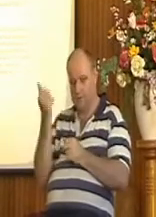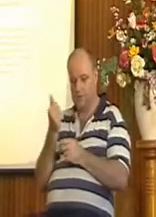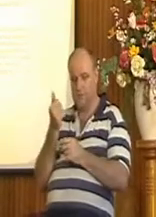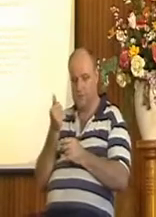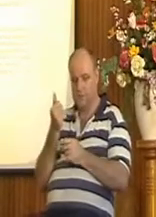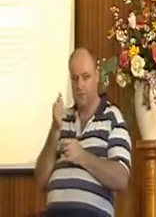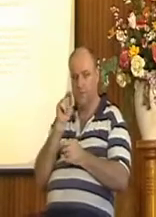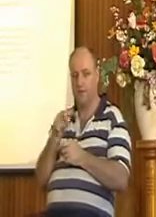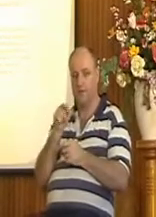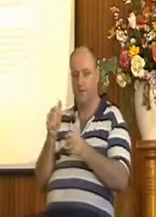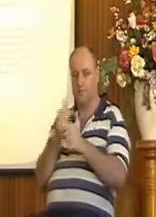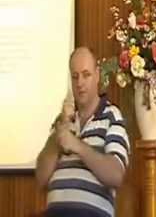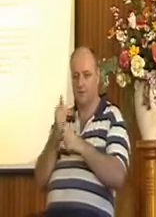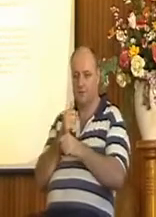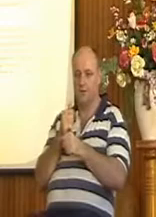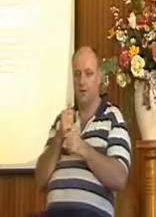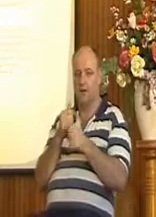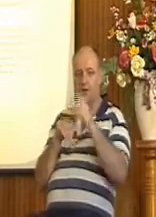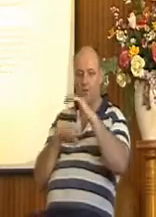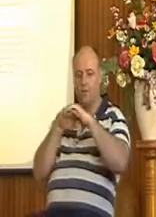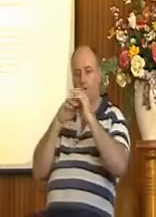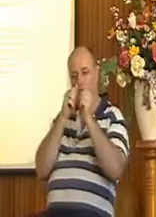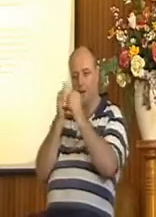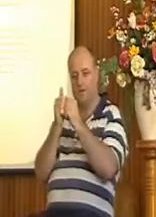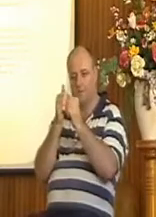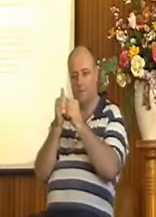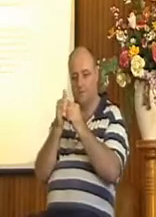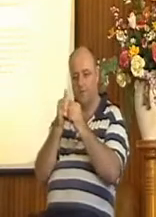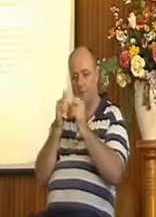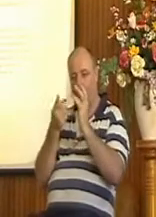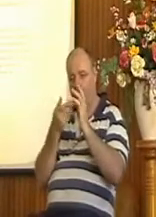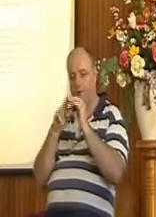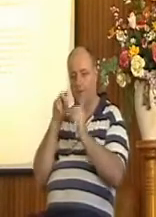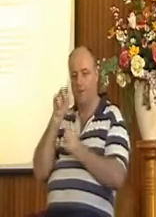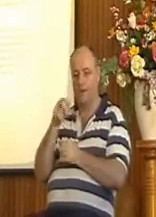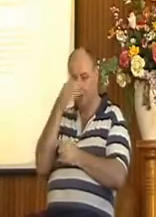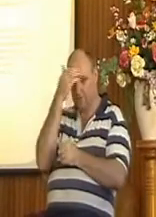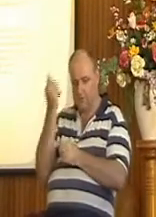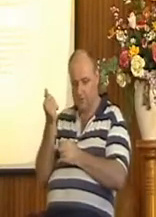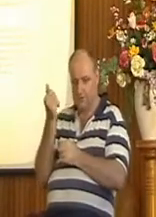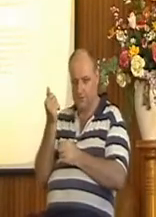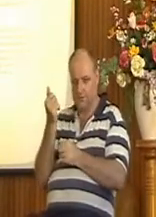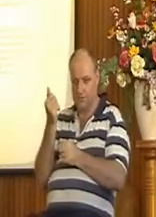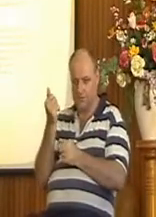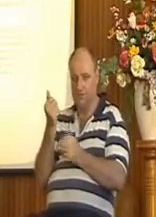they're fellowshipping with of whatever the service is of that particular individual.